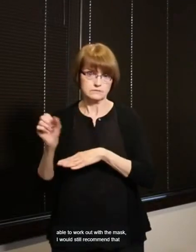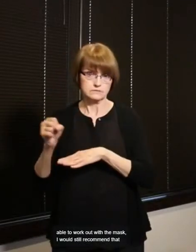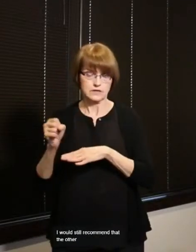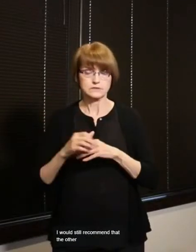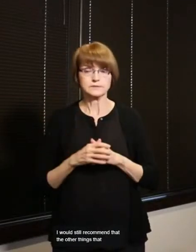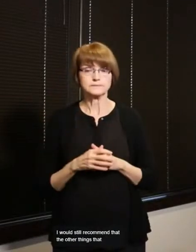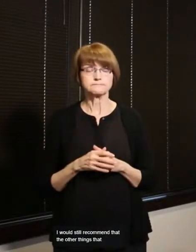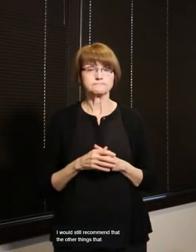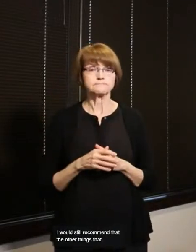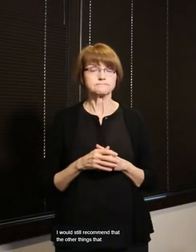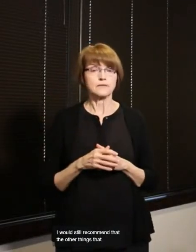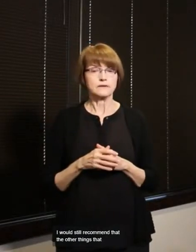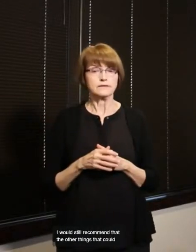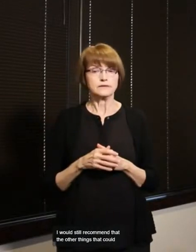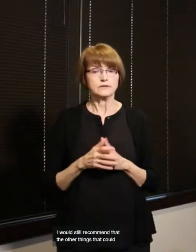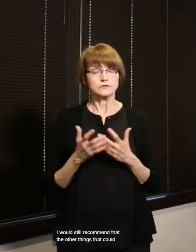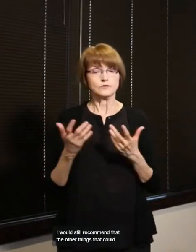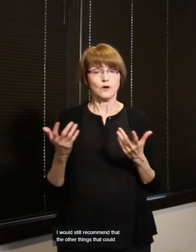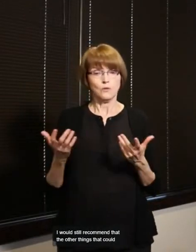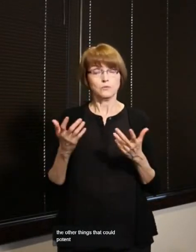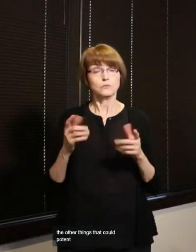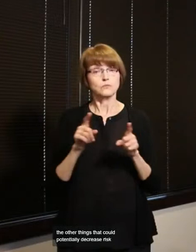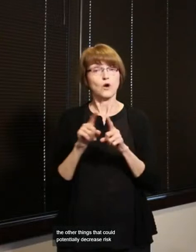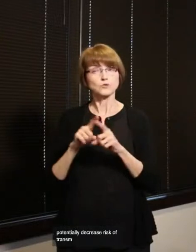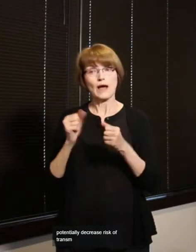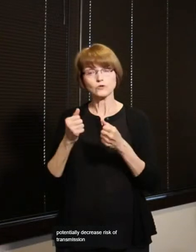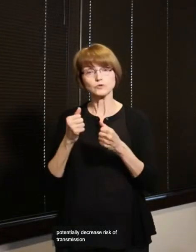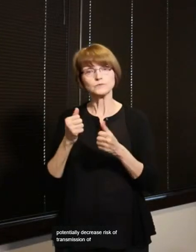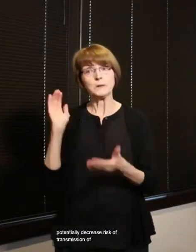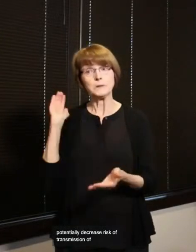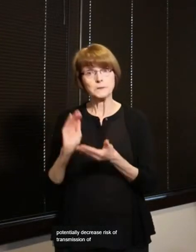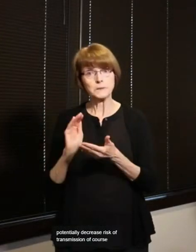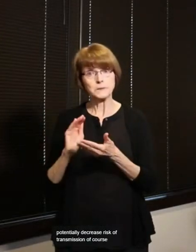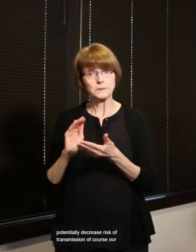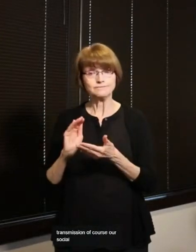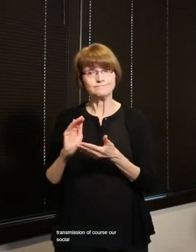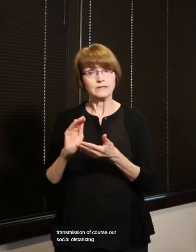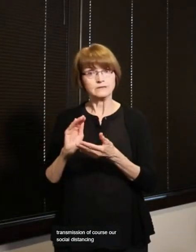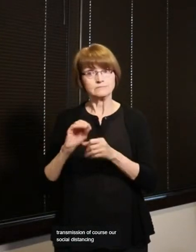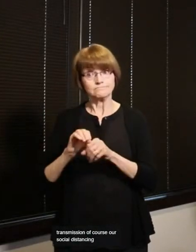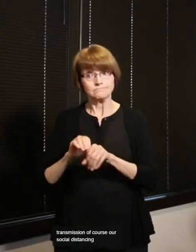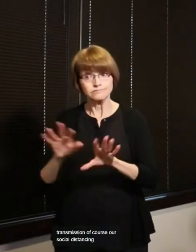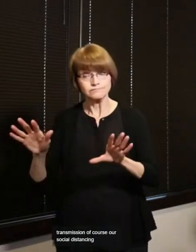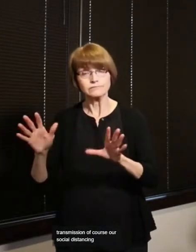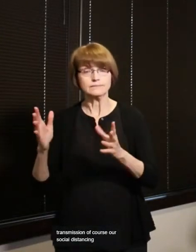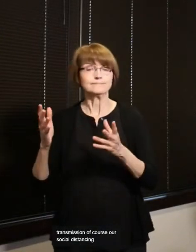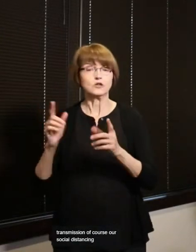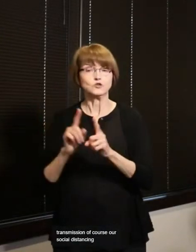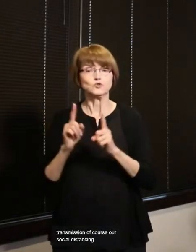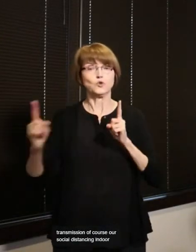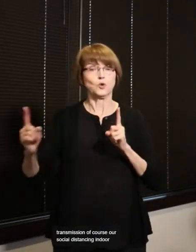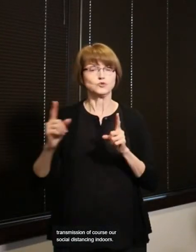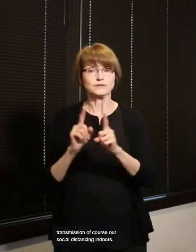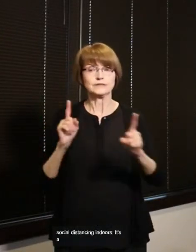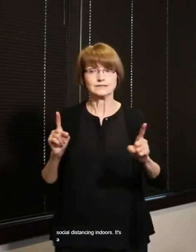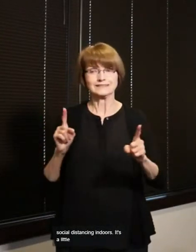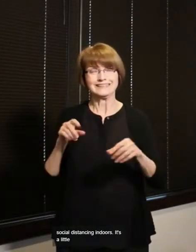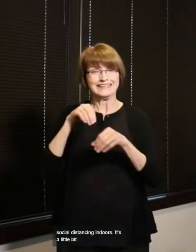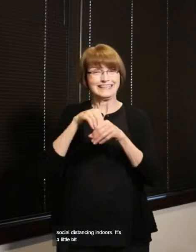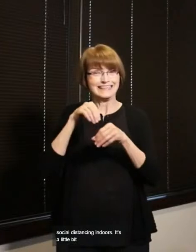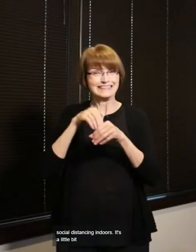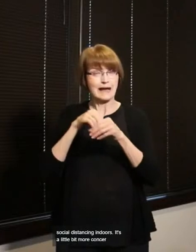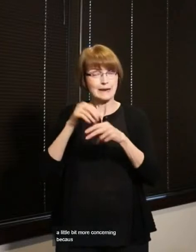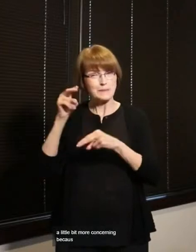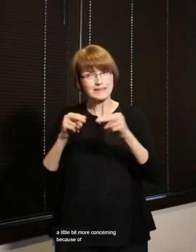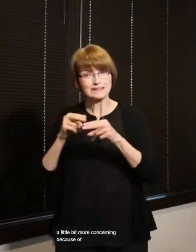things that could potentially decrease risk of transmission, of course, are social distancing. Indoors, it's a little bit more